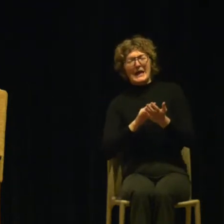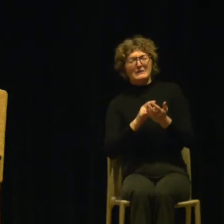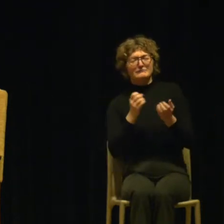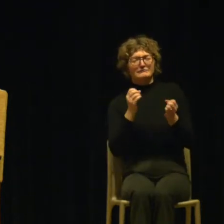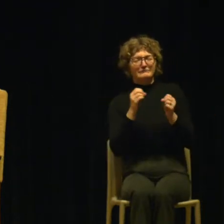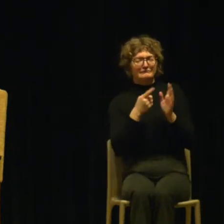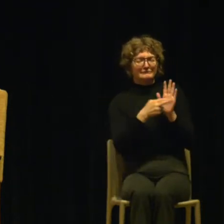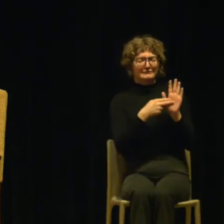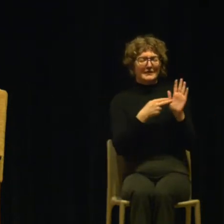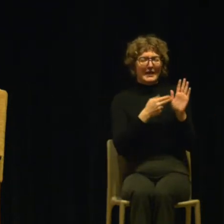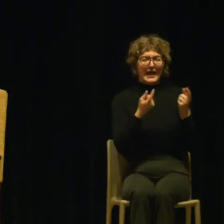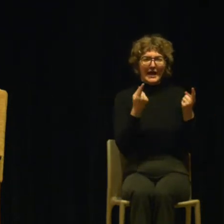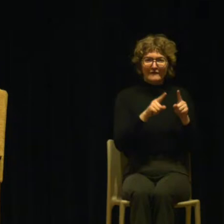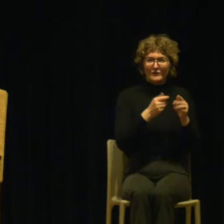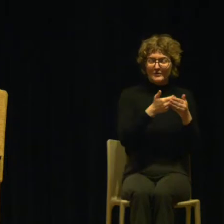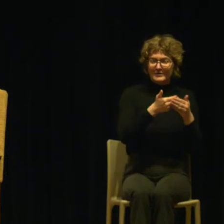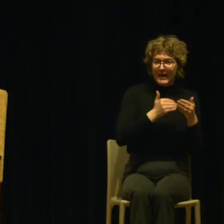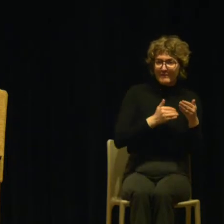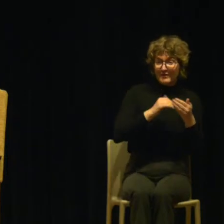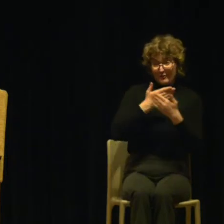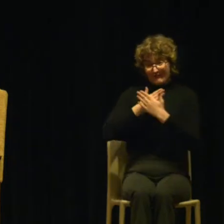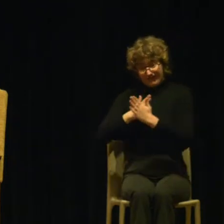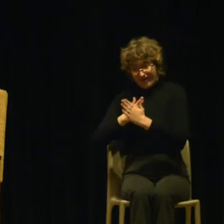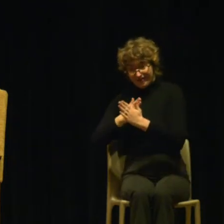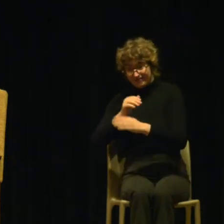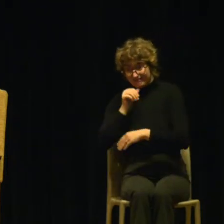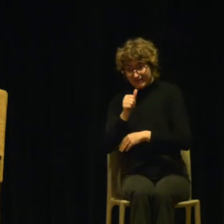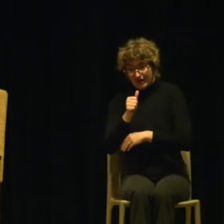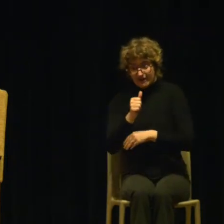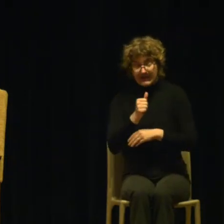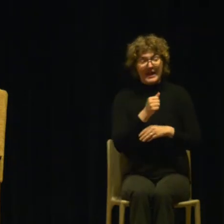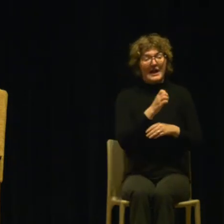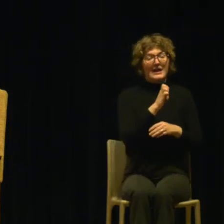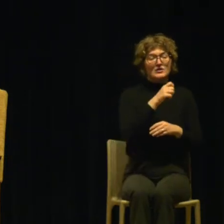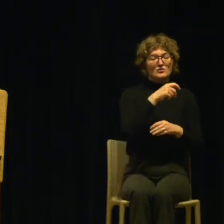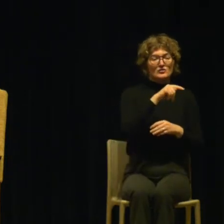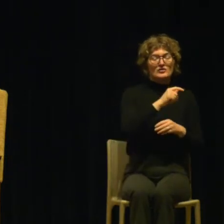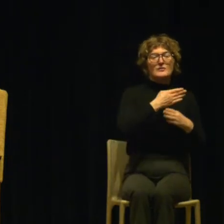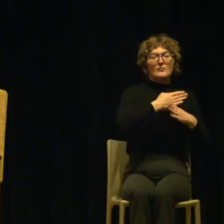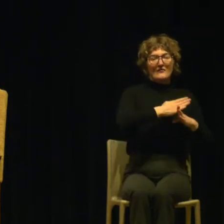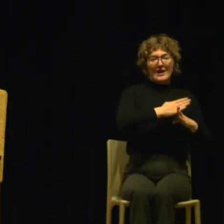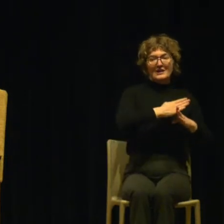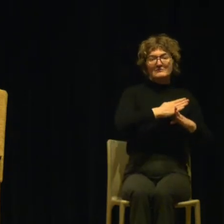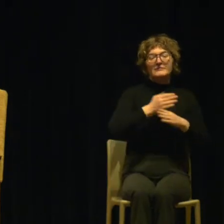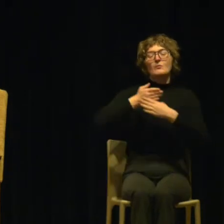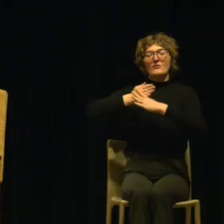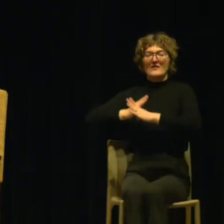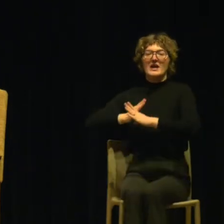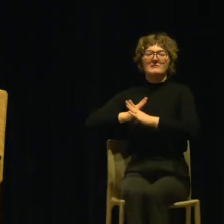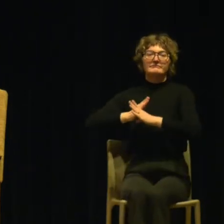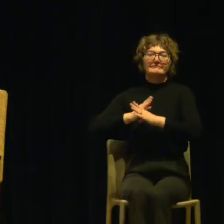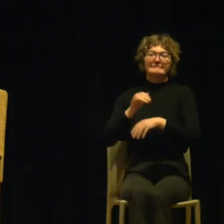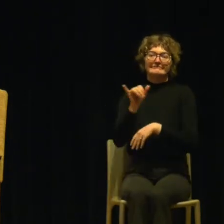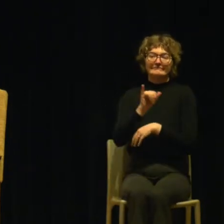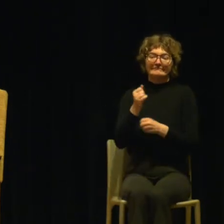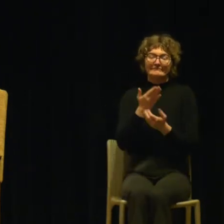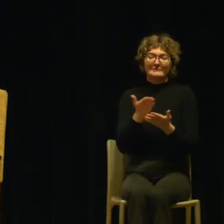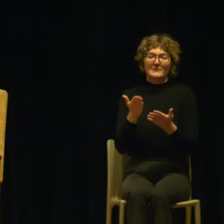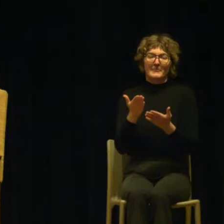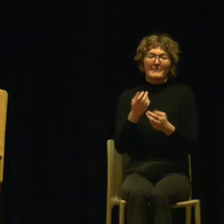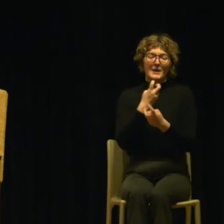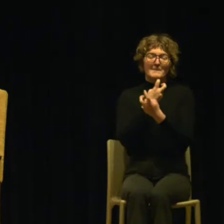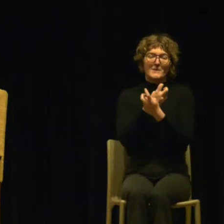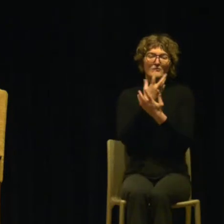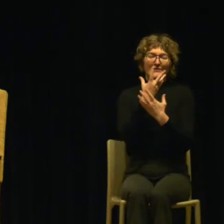osteoporosis after the fact. They don't prevent it. Can estrogen treat it after the fact? No, but it prevents it. Oh. So it's the same thing. Once you've lost the bone,